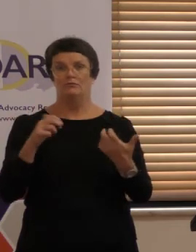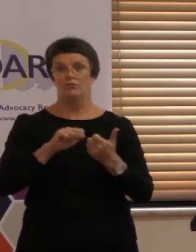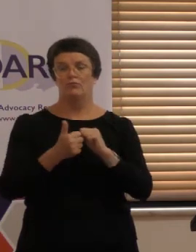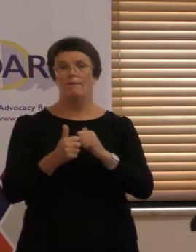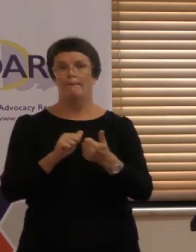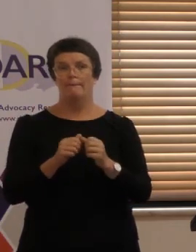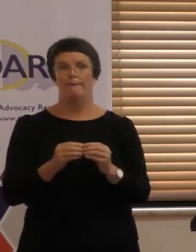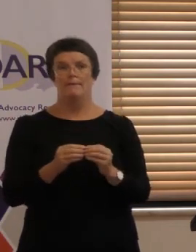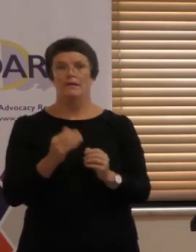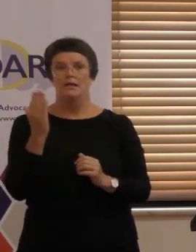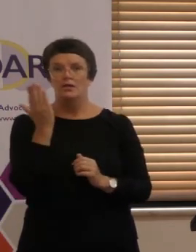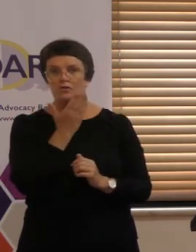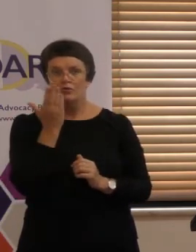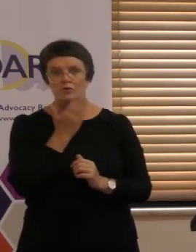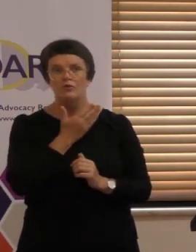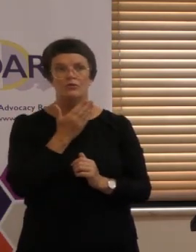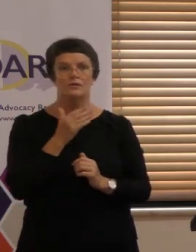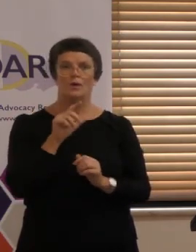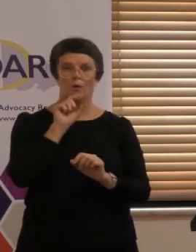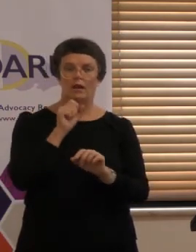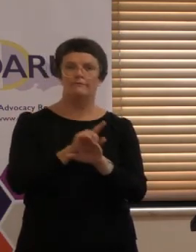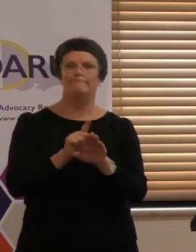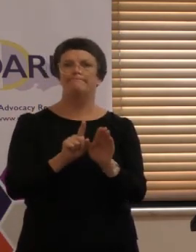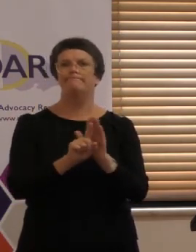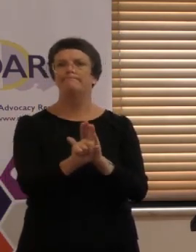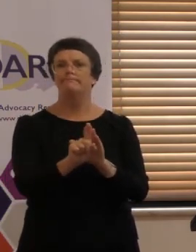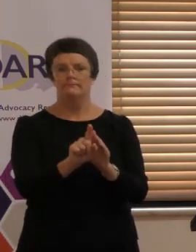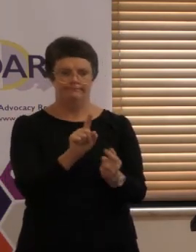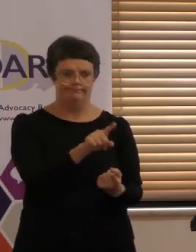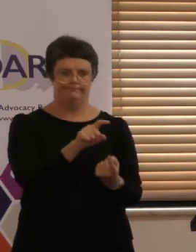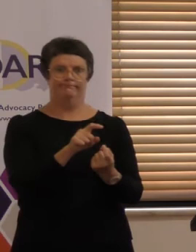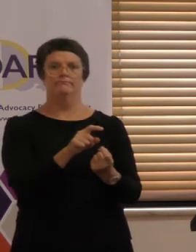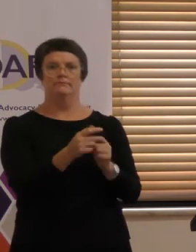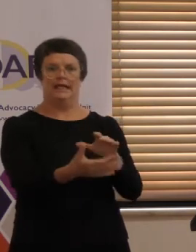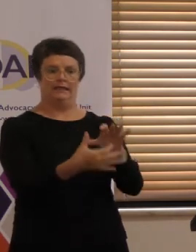at bringing students back in a logical and timely sort of way.